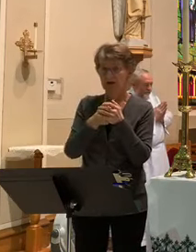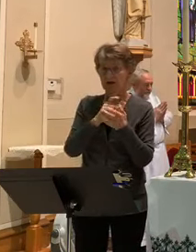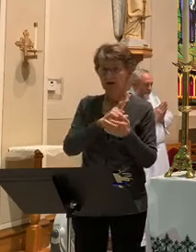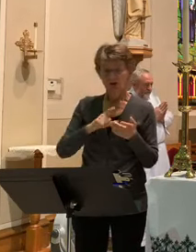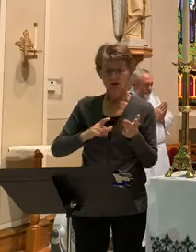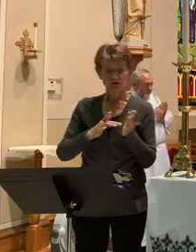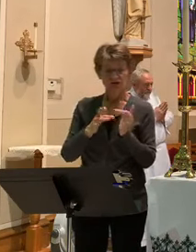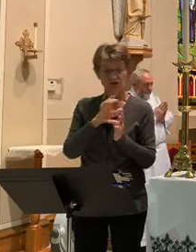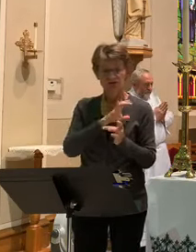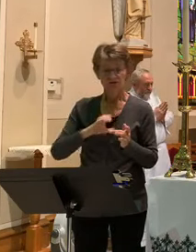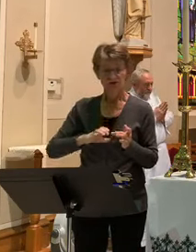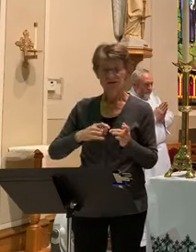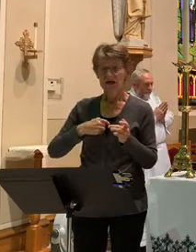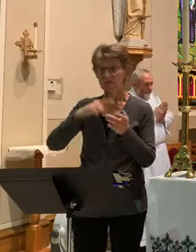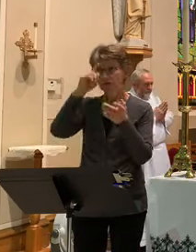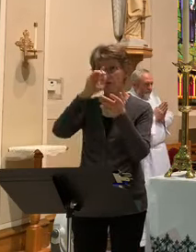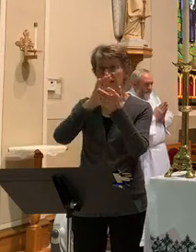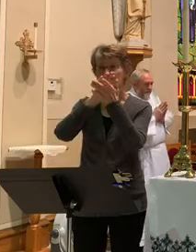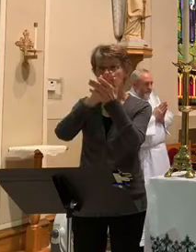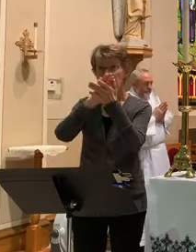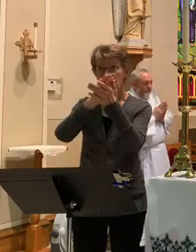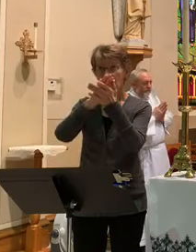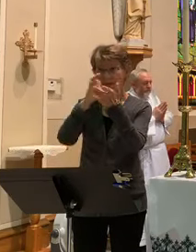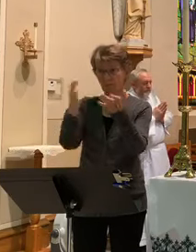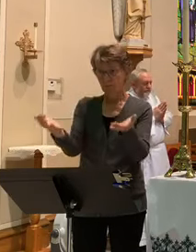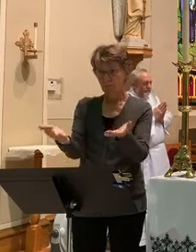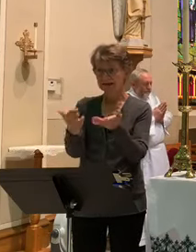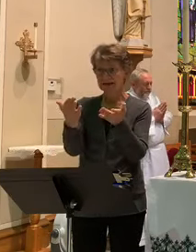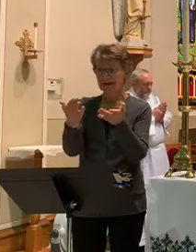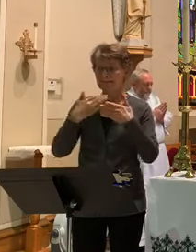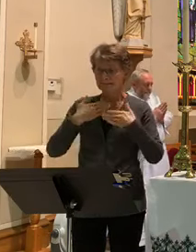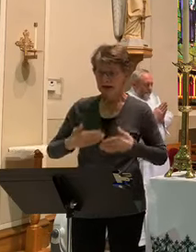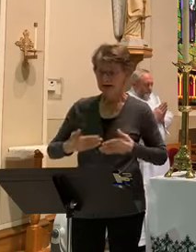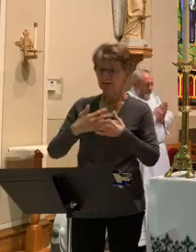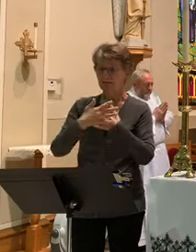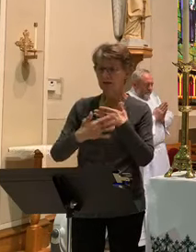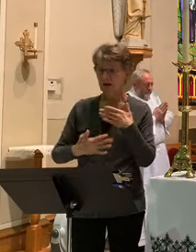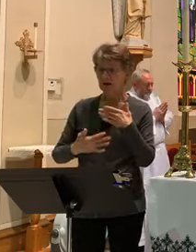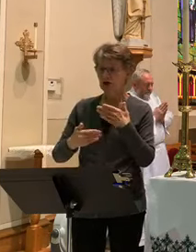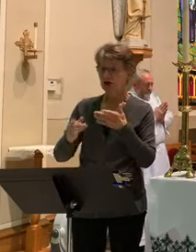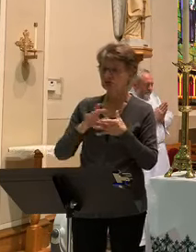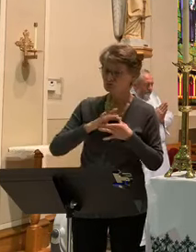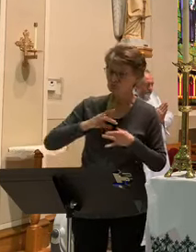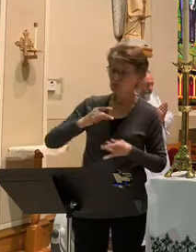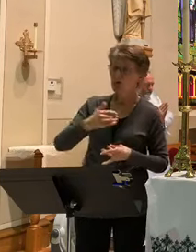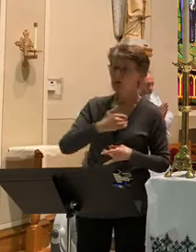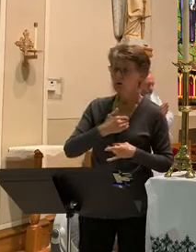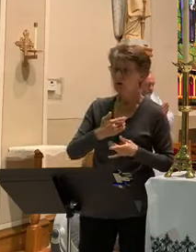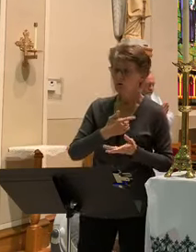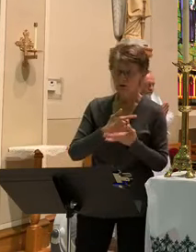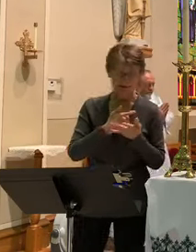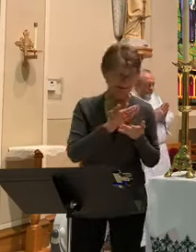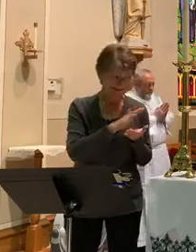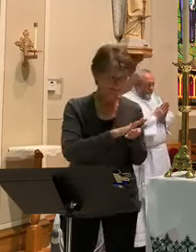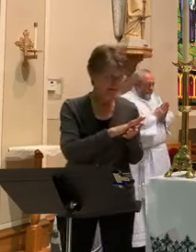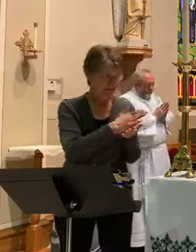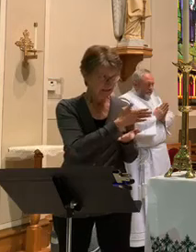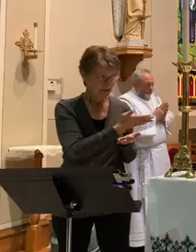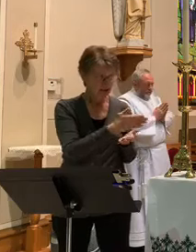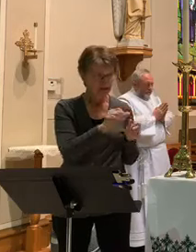Lord Jesus Christ, I believe that you are present, body, blood, soul, and divinity upon this